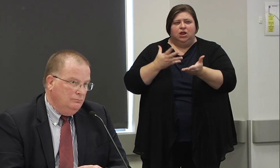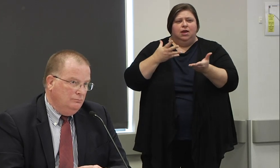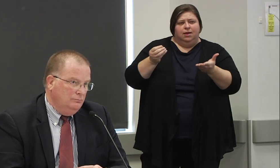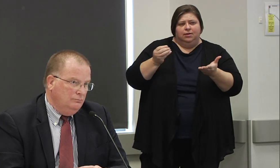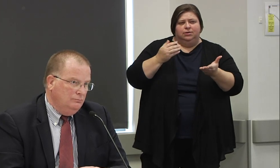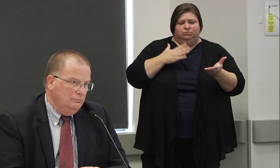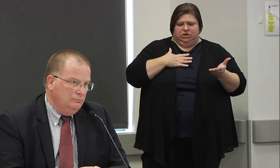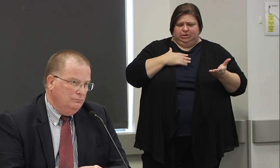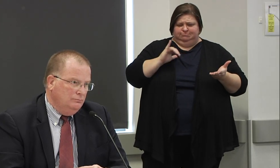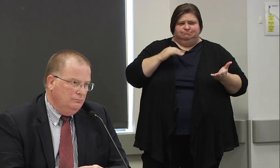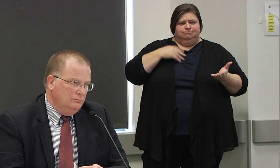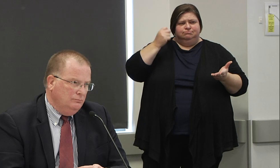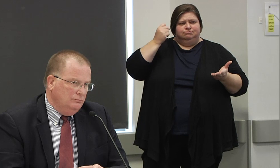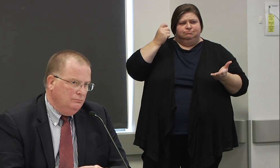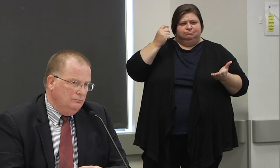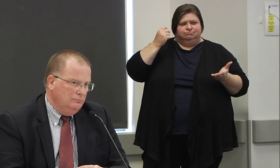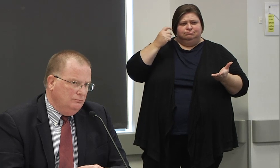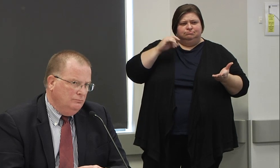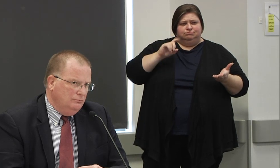that you're